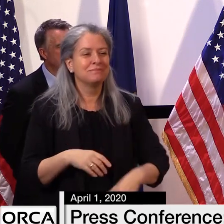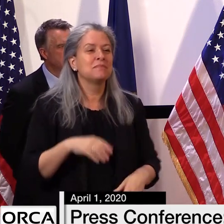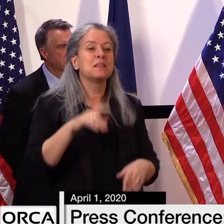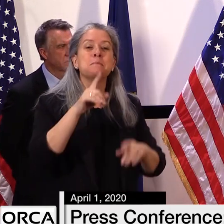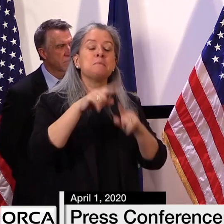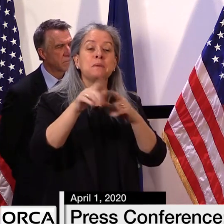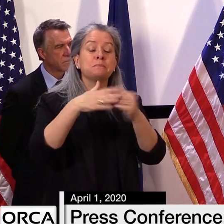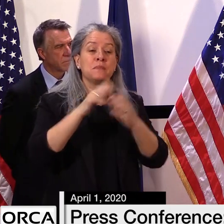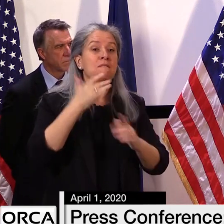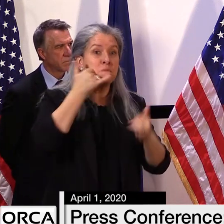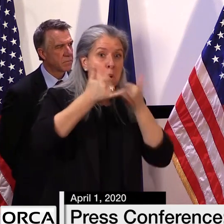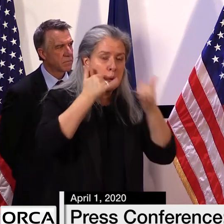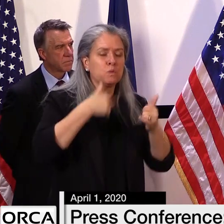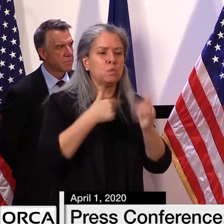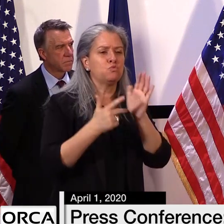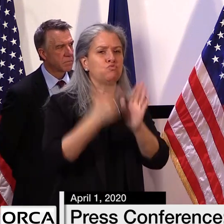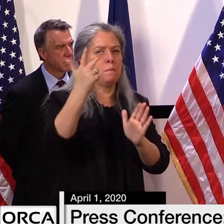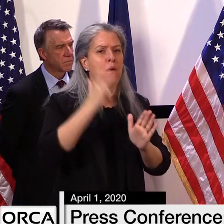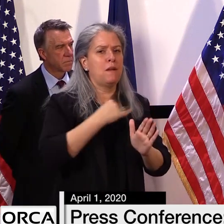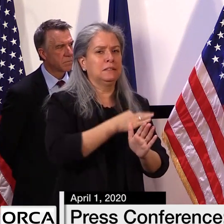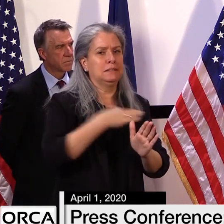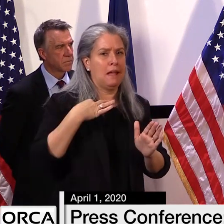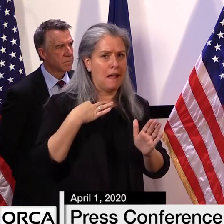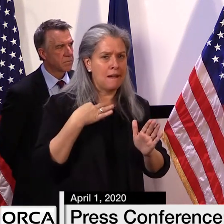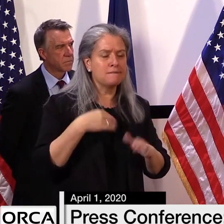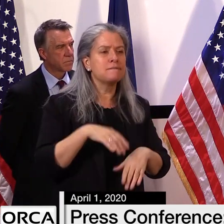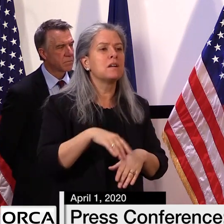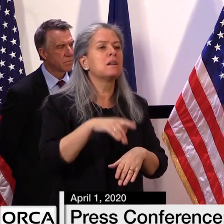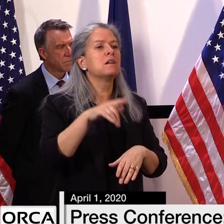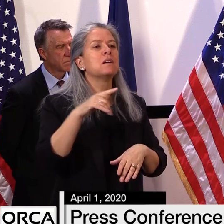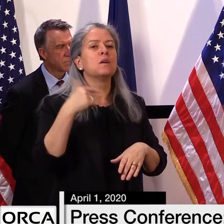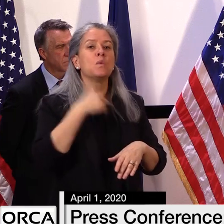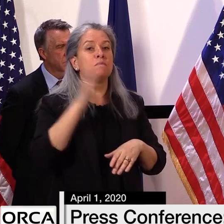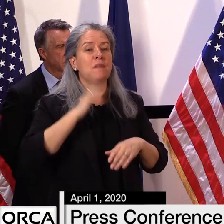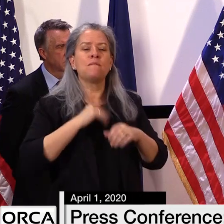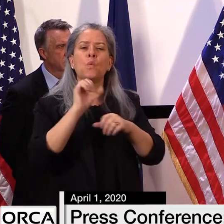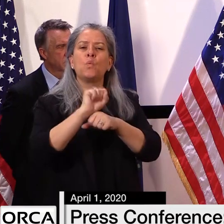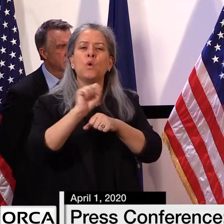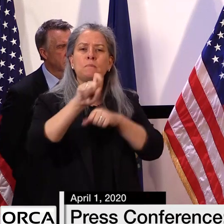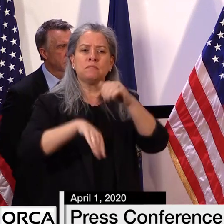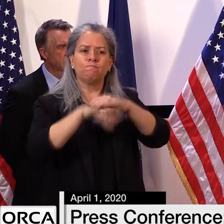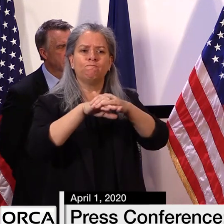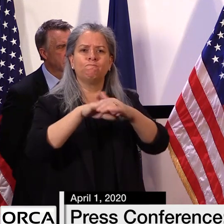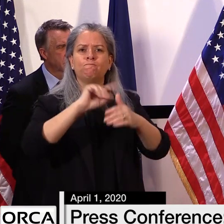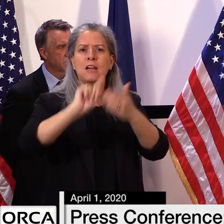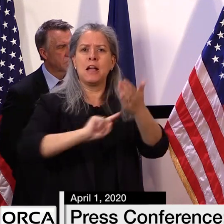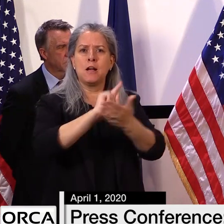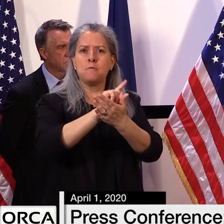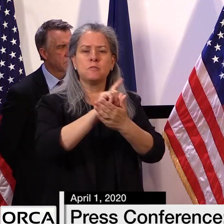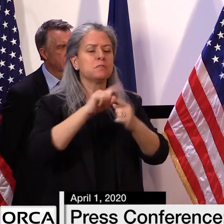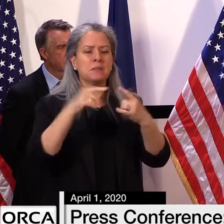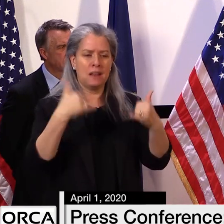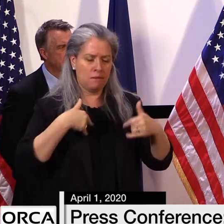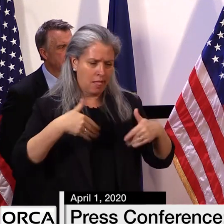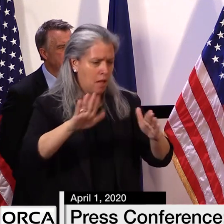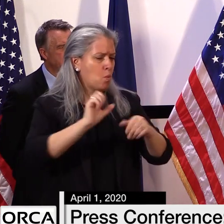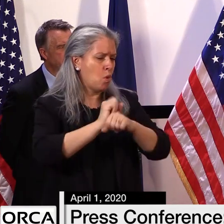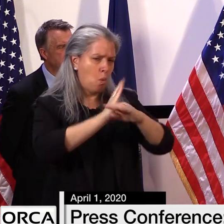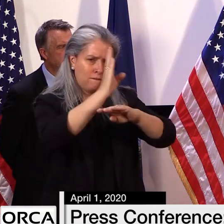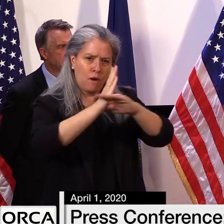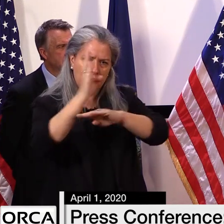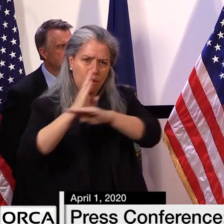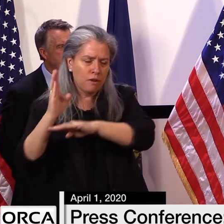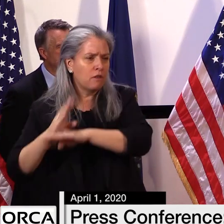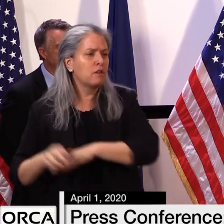the phone lines. We have waived work search requirements. We've also shortened that payment process, which was typically 2 weeks